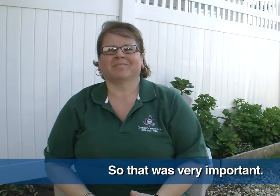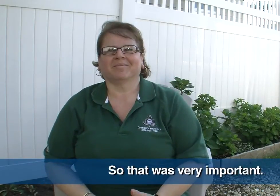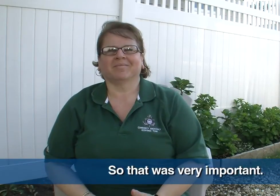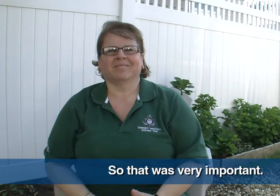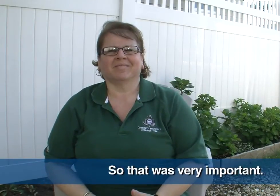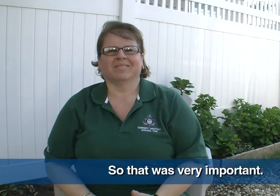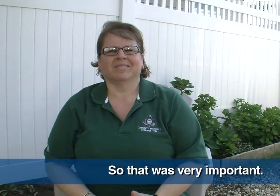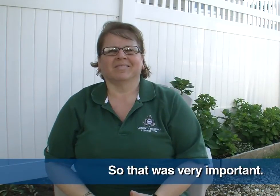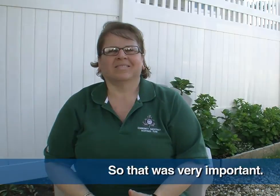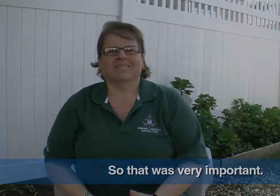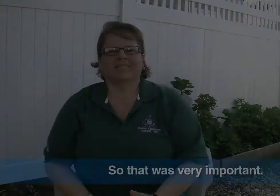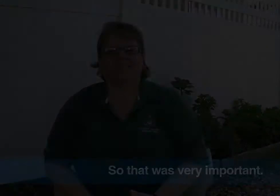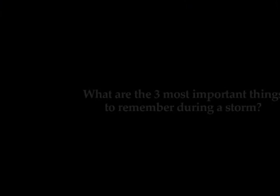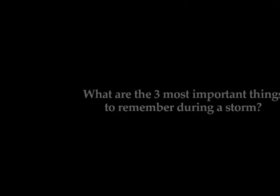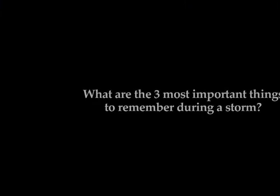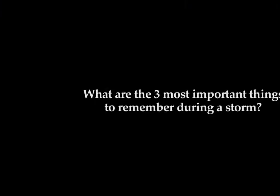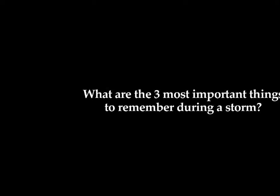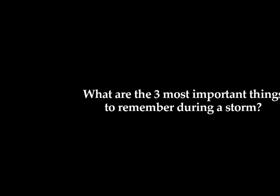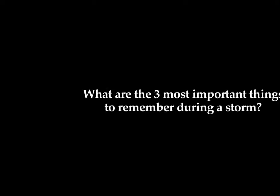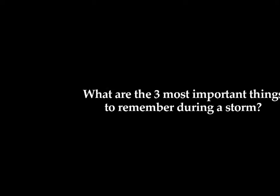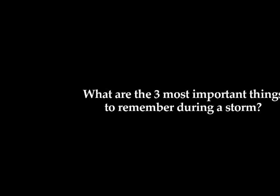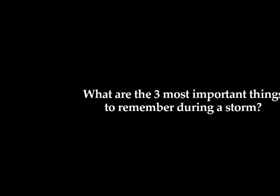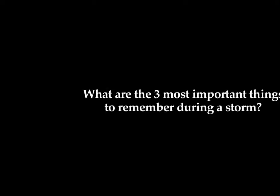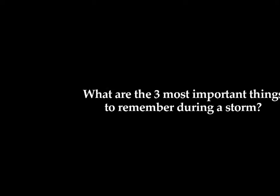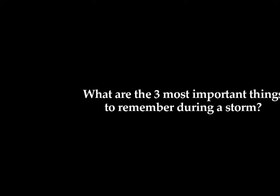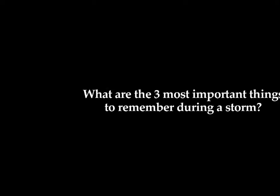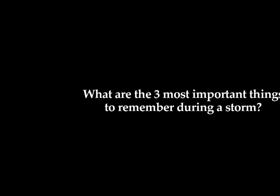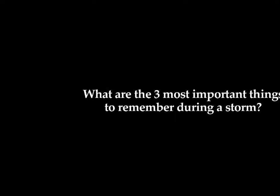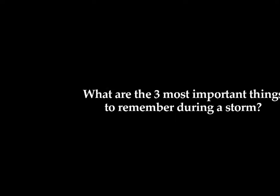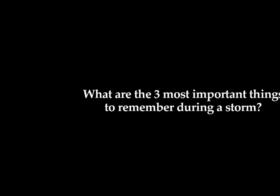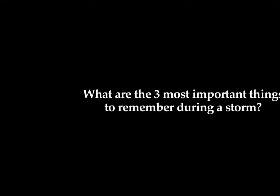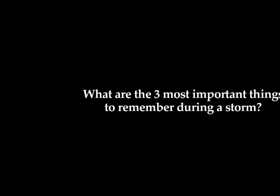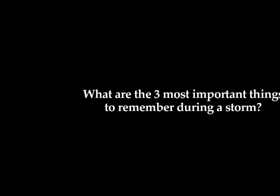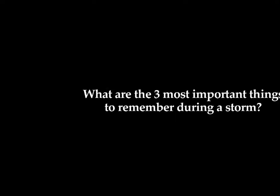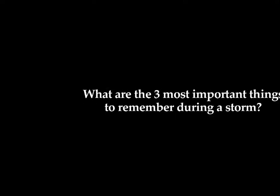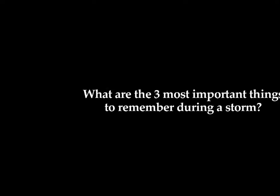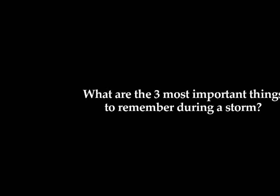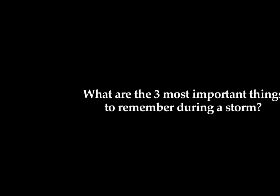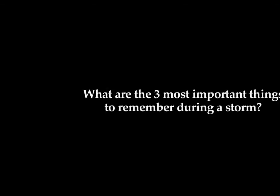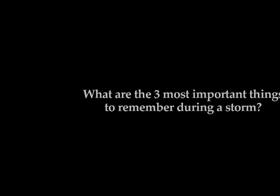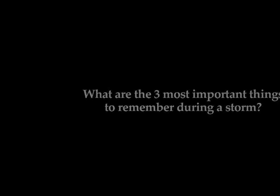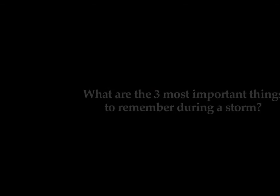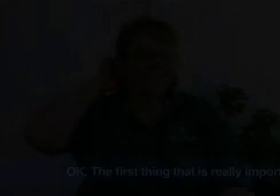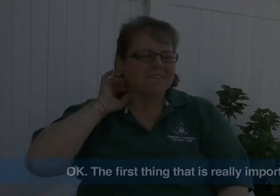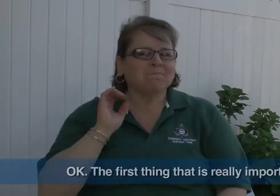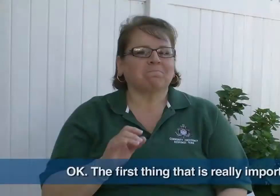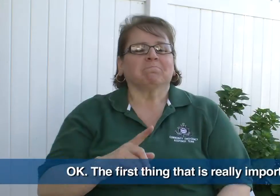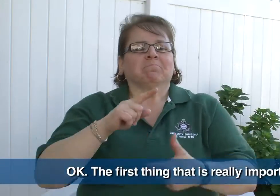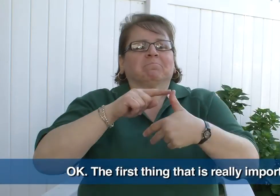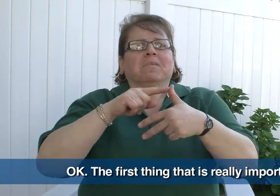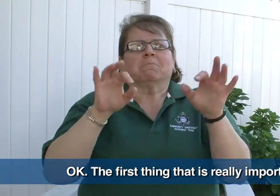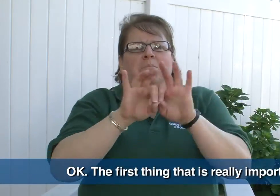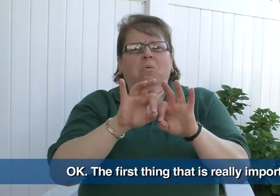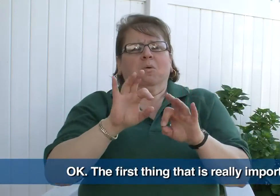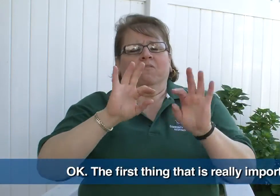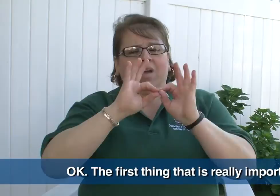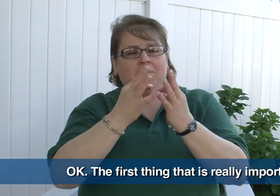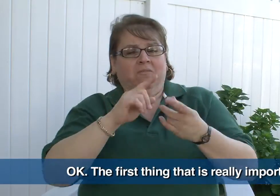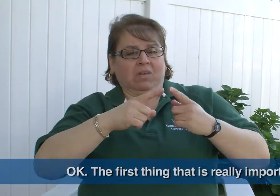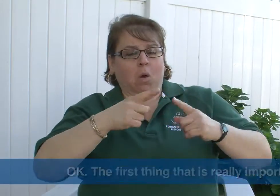important. What are the 3 most important things to remember during a storm? Okay, the first thing that is really important with